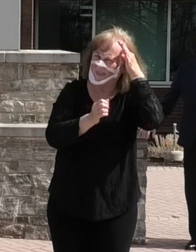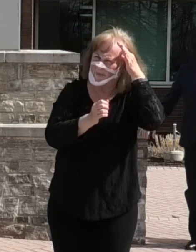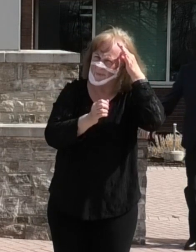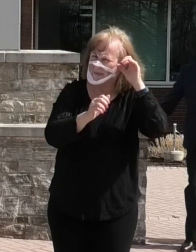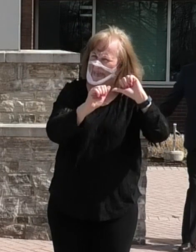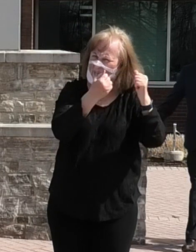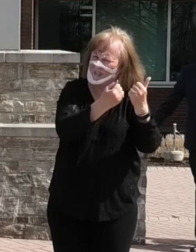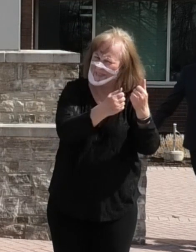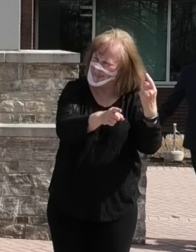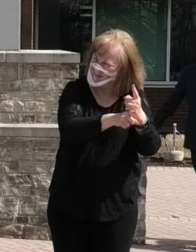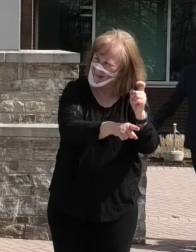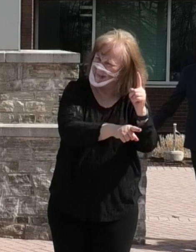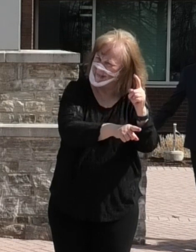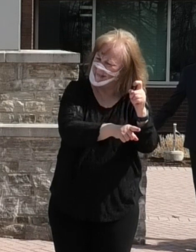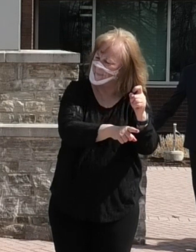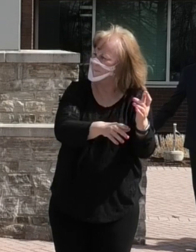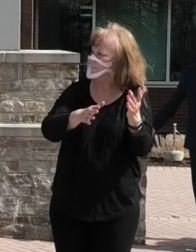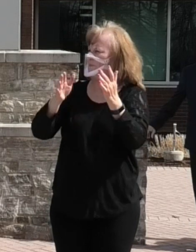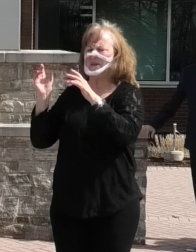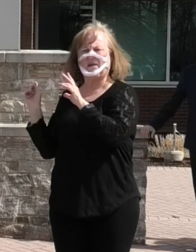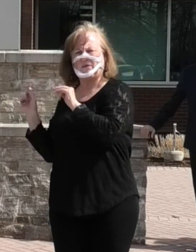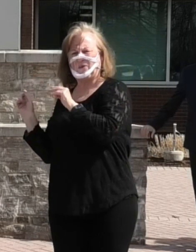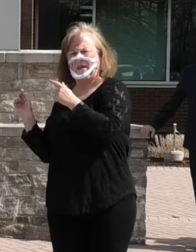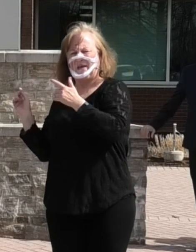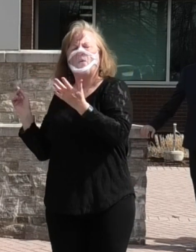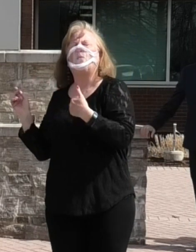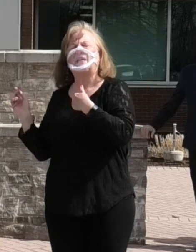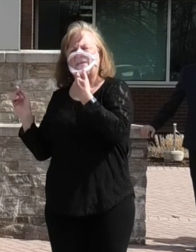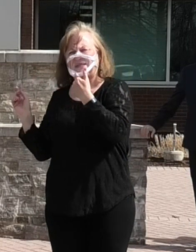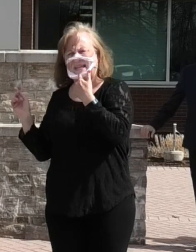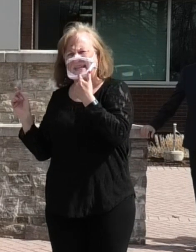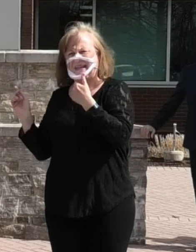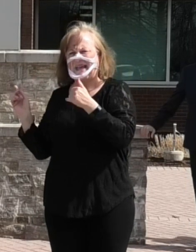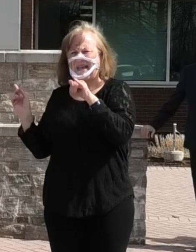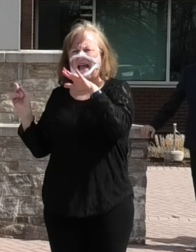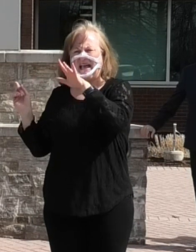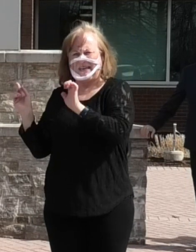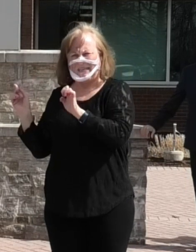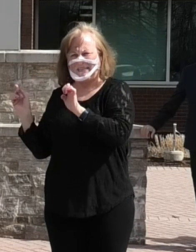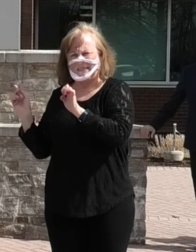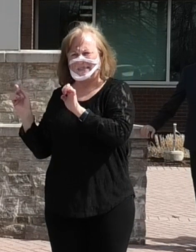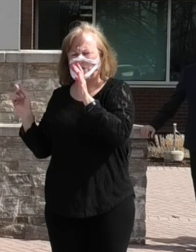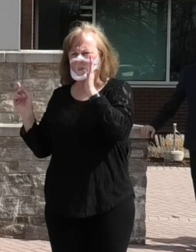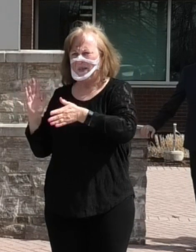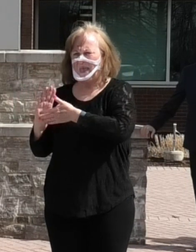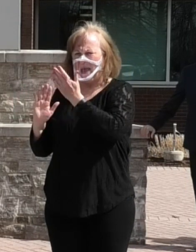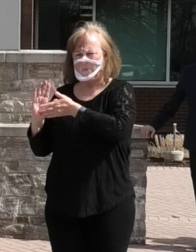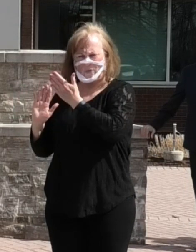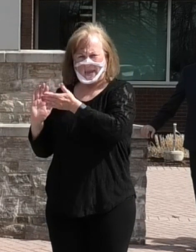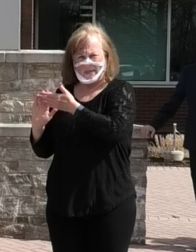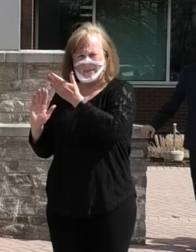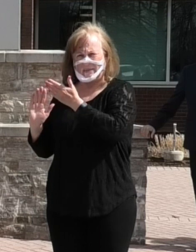Is that my understanding? No, I think what I'm saying is that ICE will operate